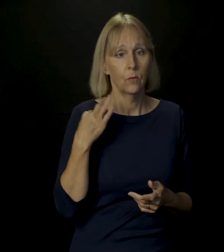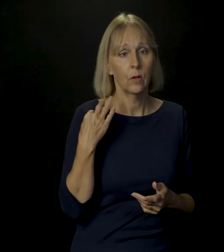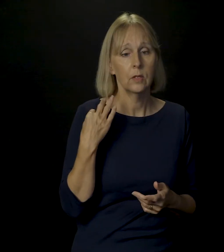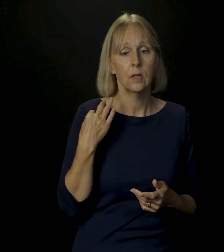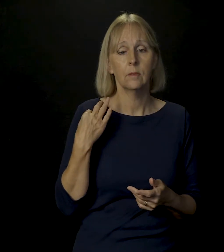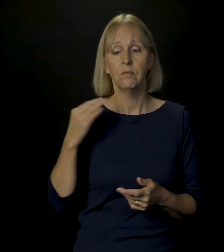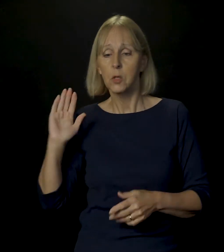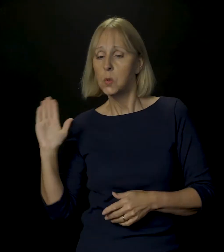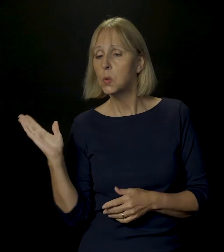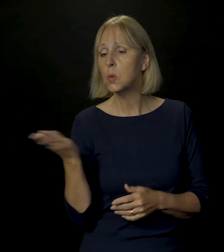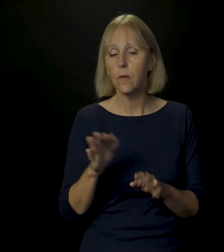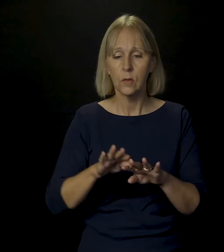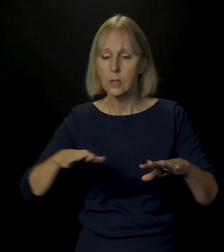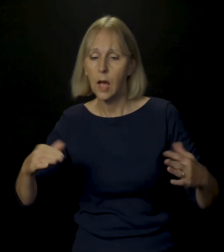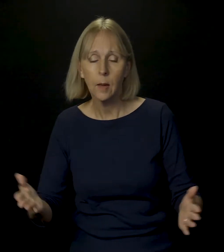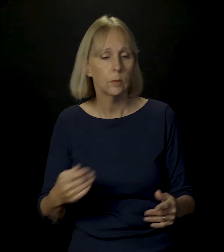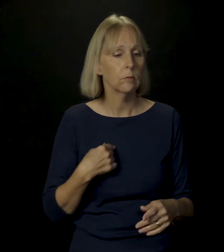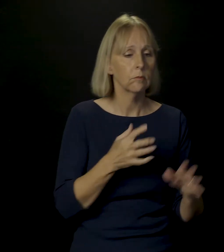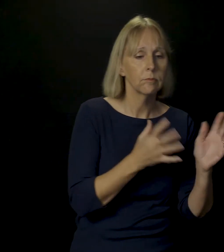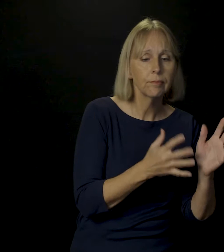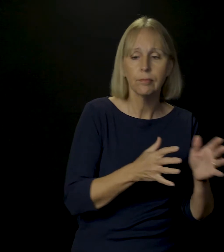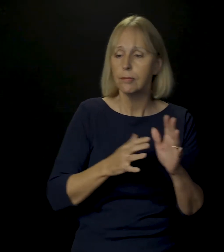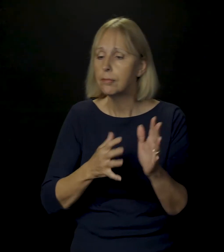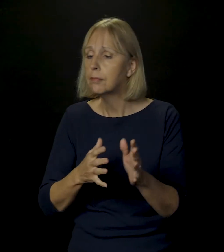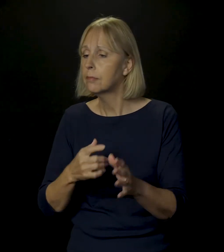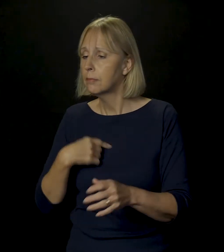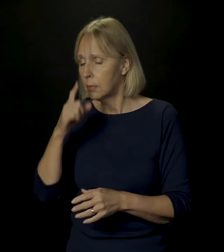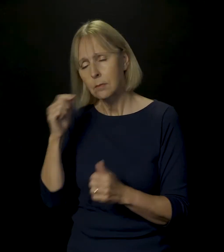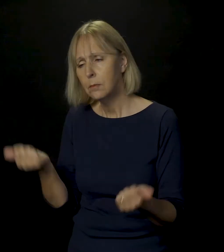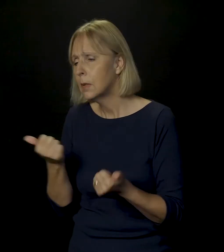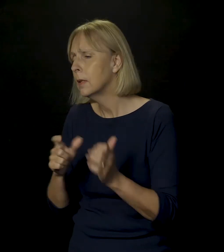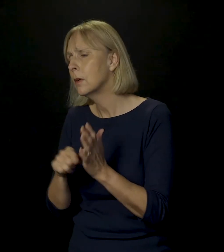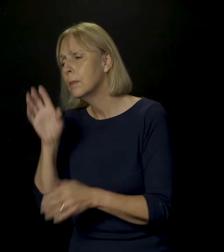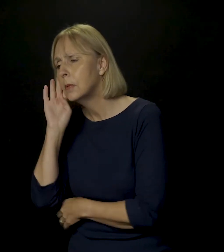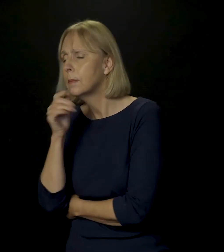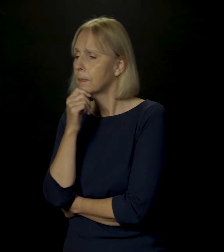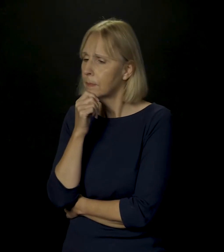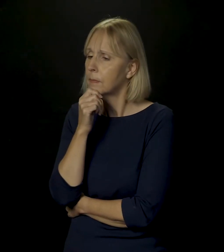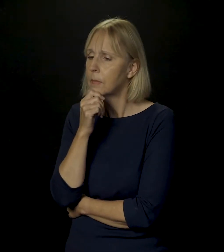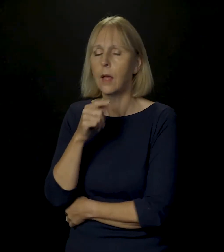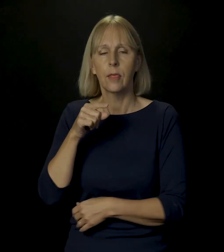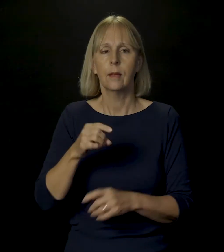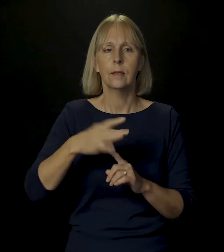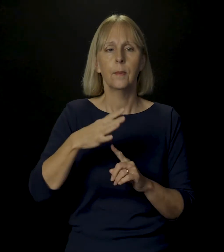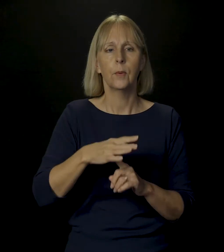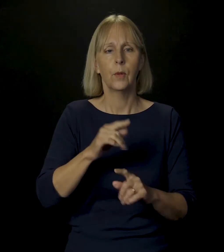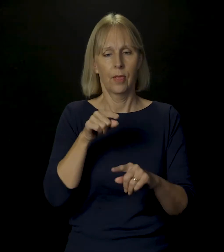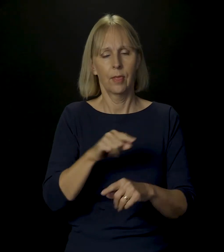tables In listening And being available Is important And it's the church Being the church